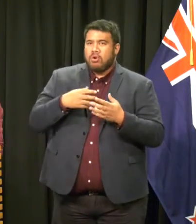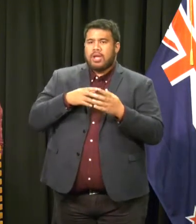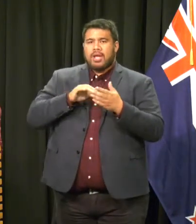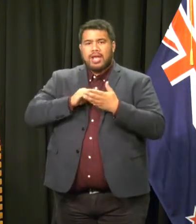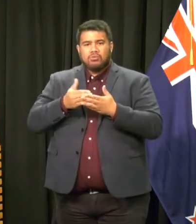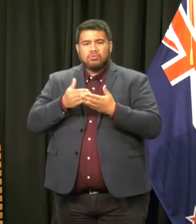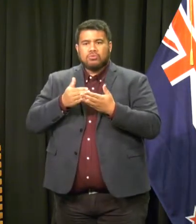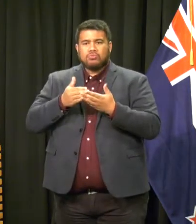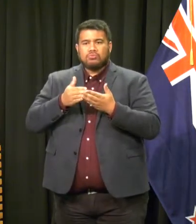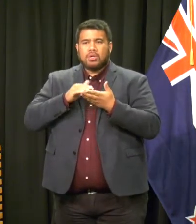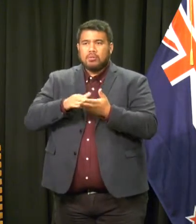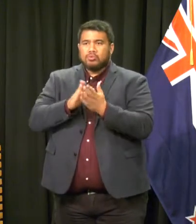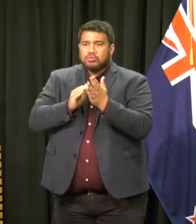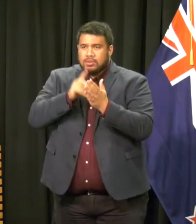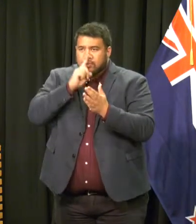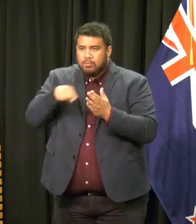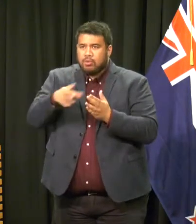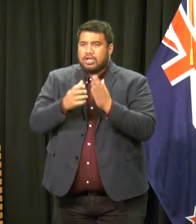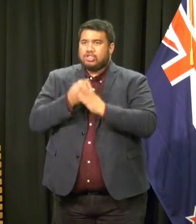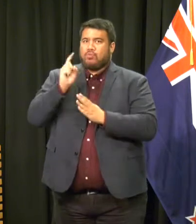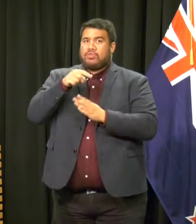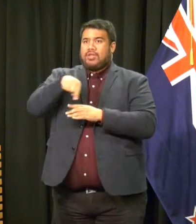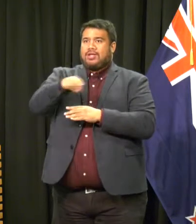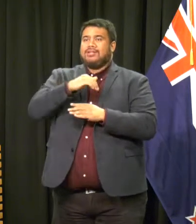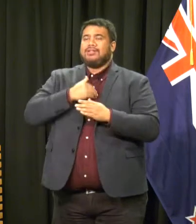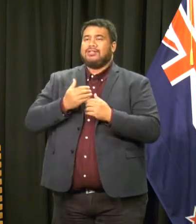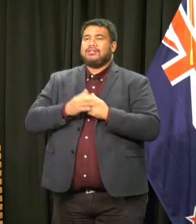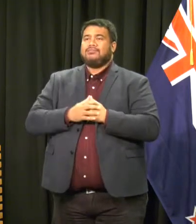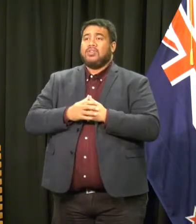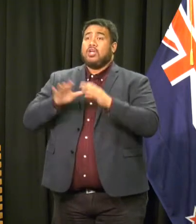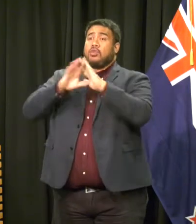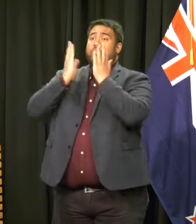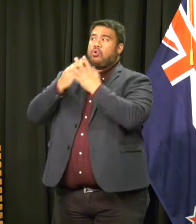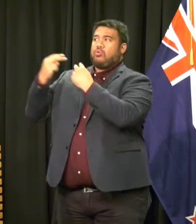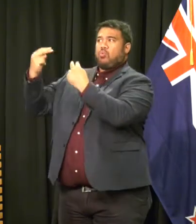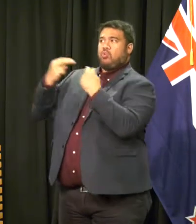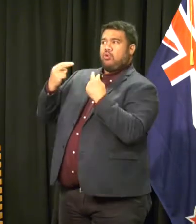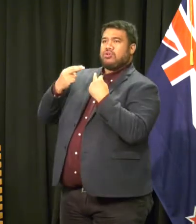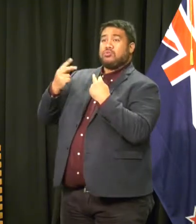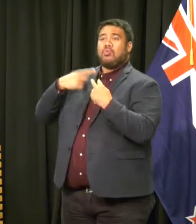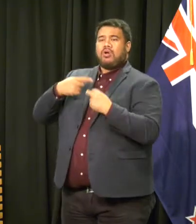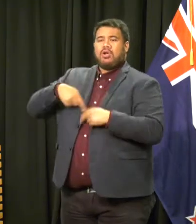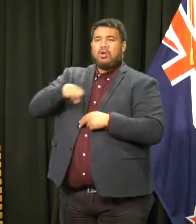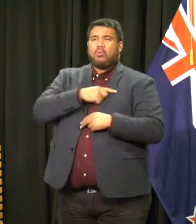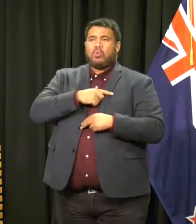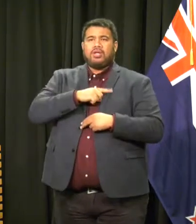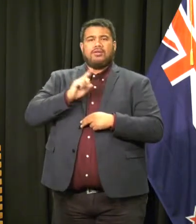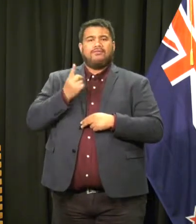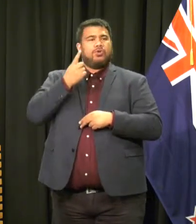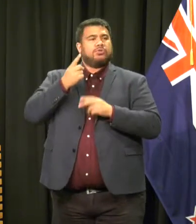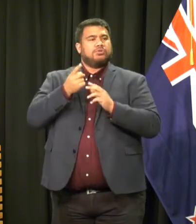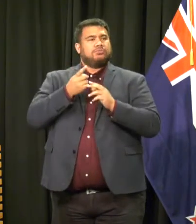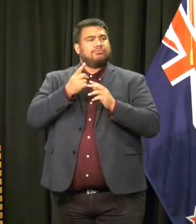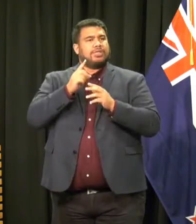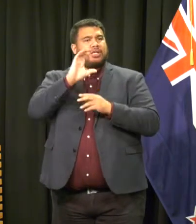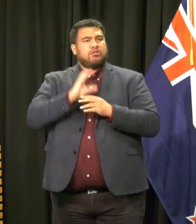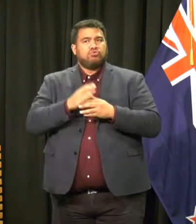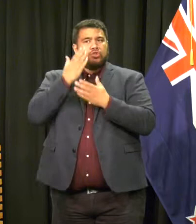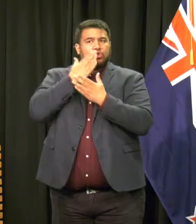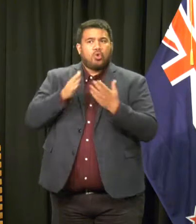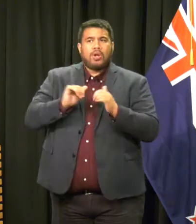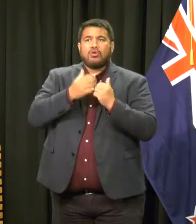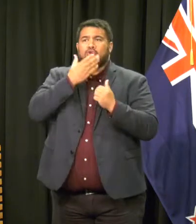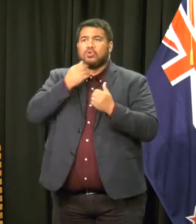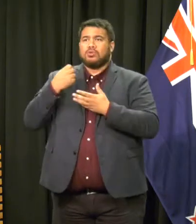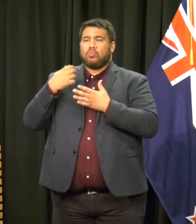of wellbeing. And while the world may be watching, scrutinising us as an early example of the wellbeing approach in action, as the